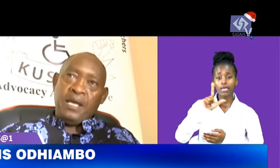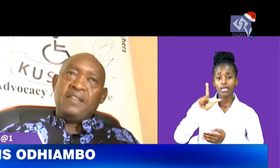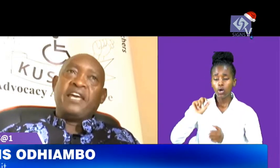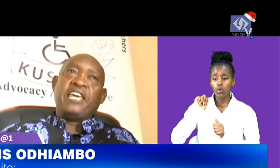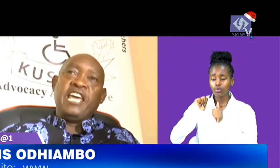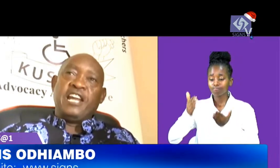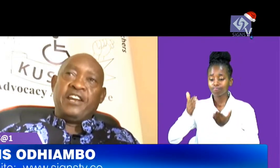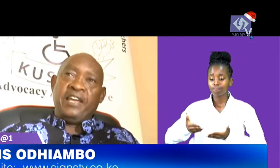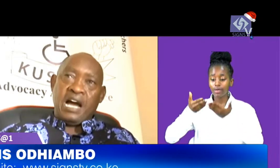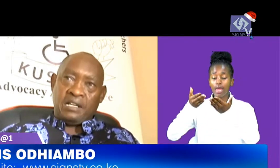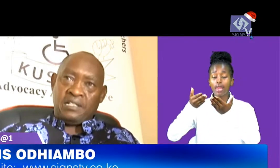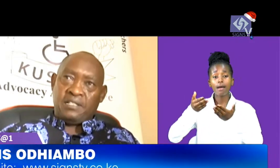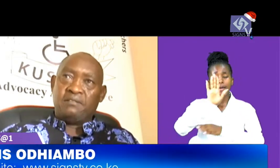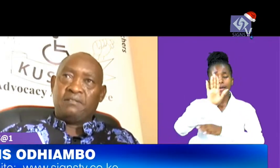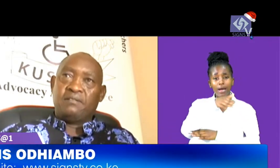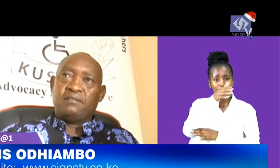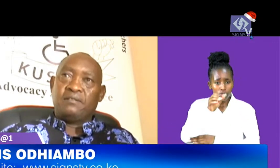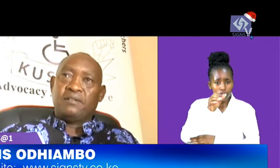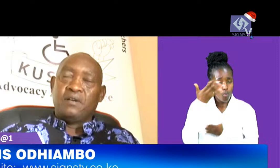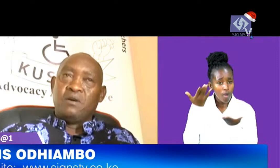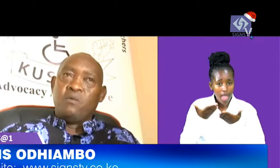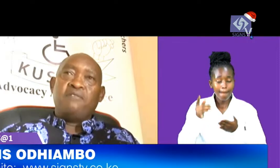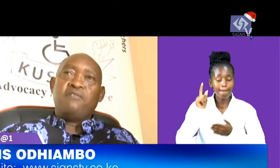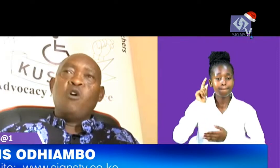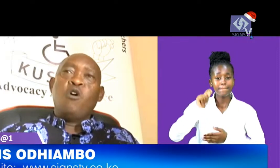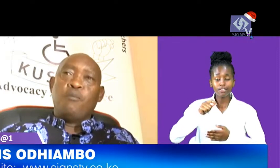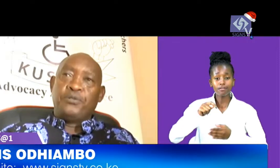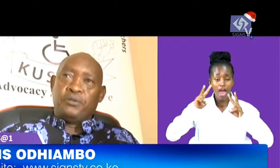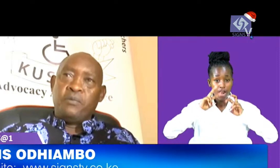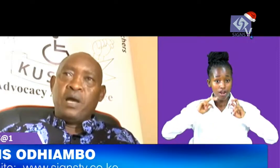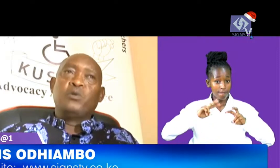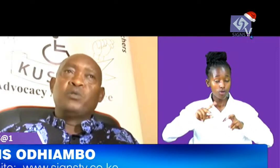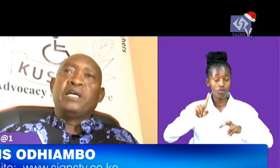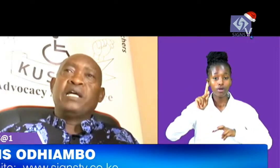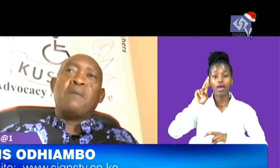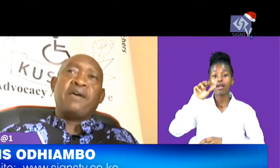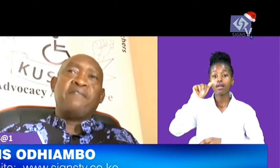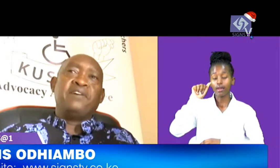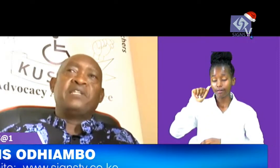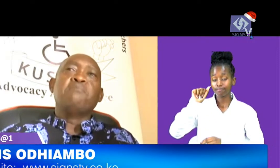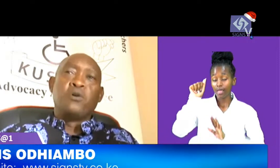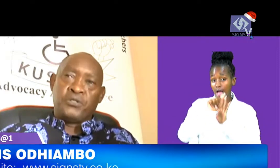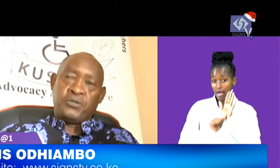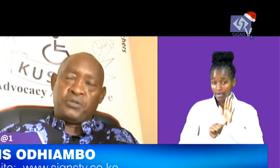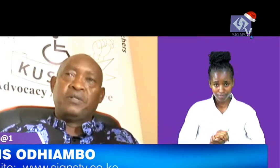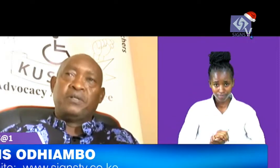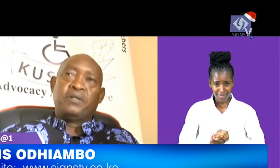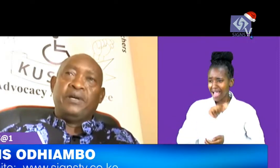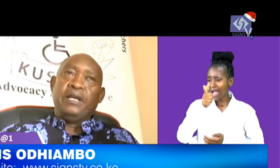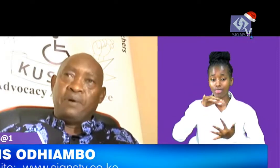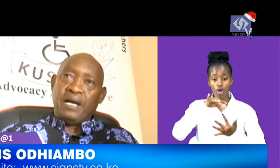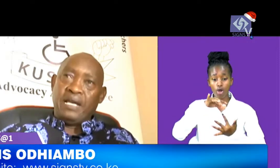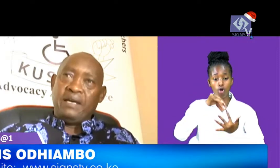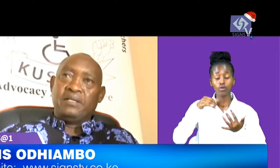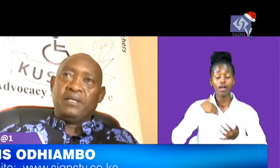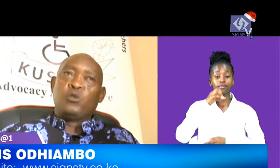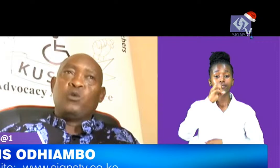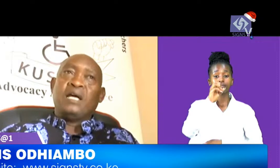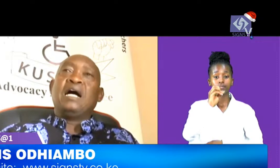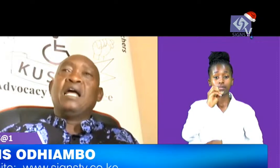the KRA Act. We have no option. We are going to take a private motion in parliament so that other